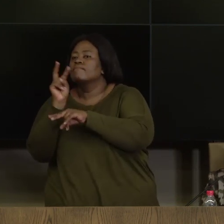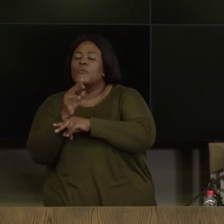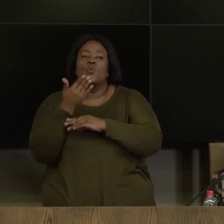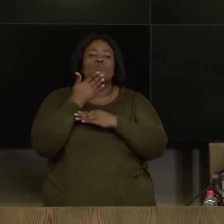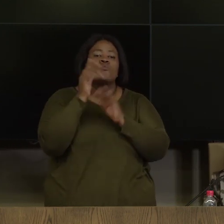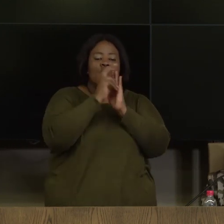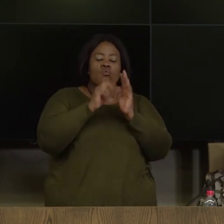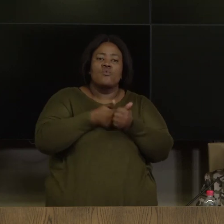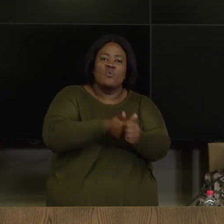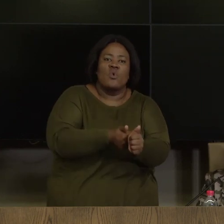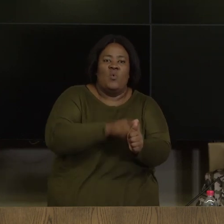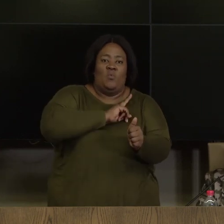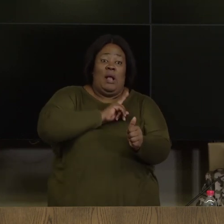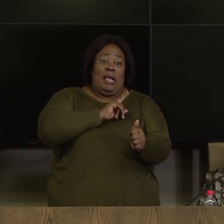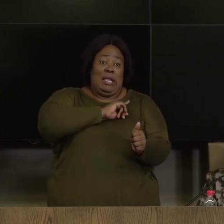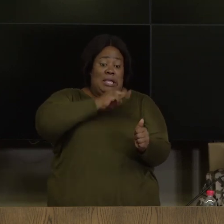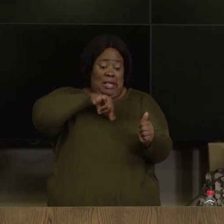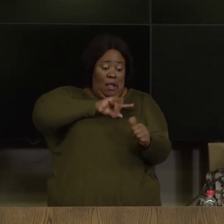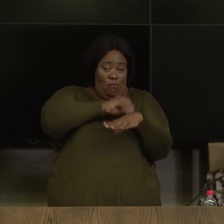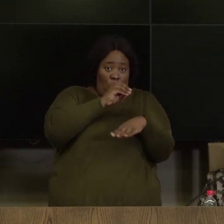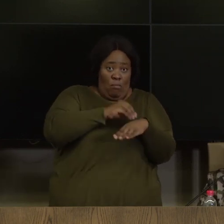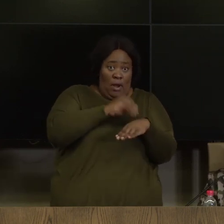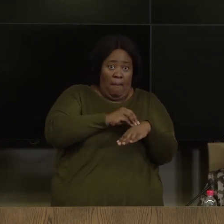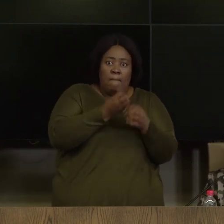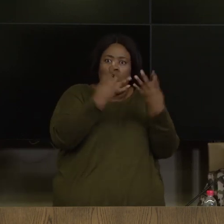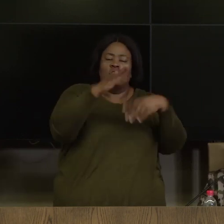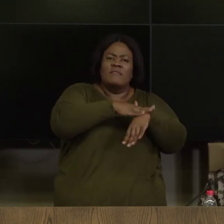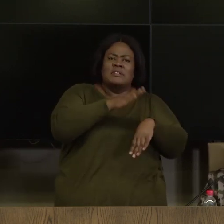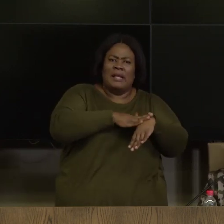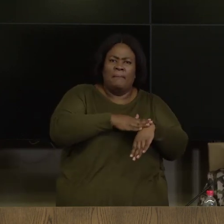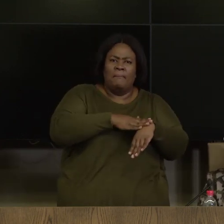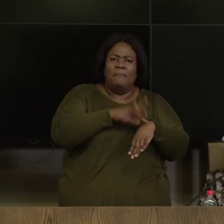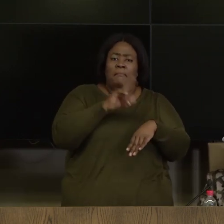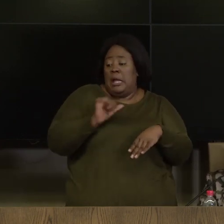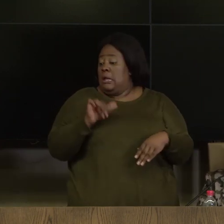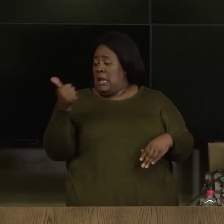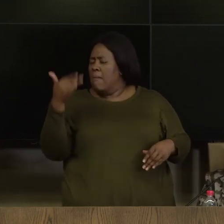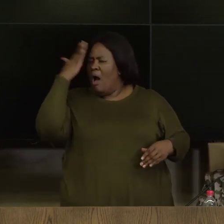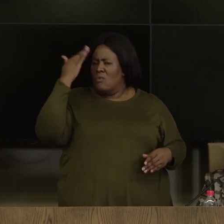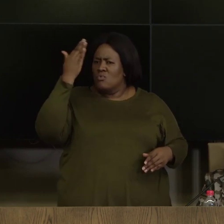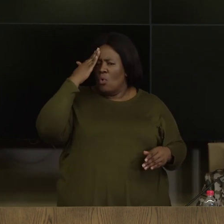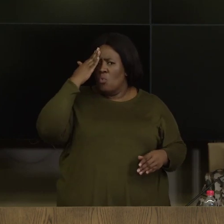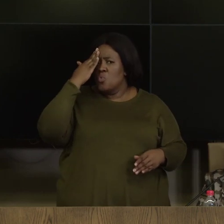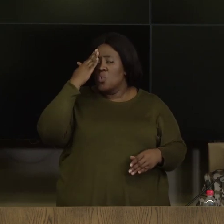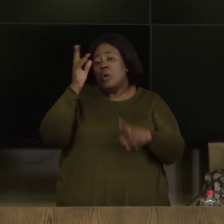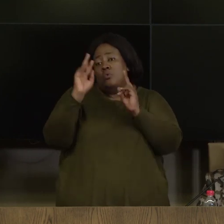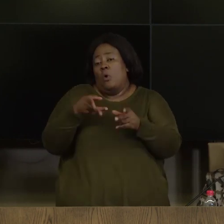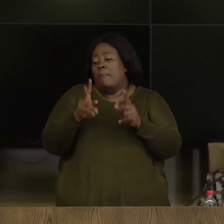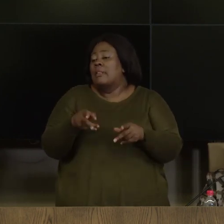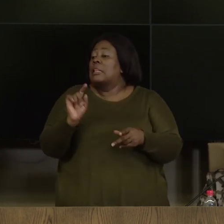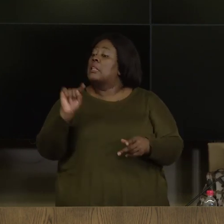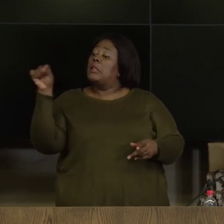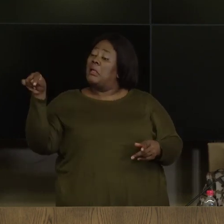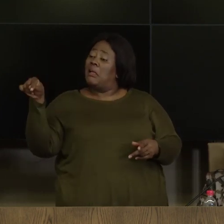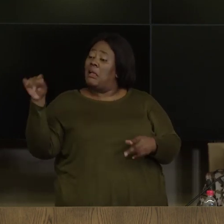ya rena ke gore most of the time, neighbors know gore bana le utlwa next door, ho na le ngwana o llang